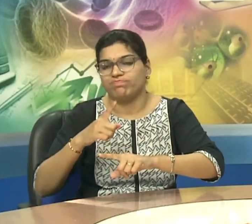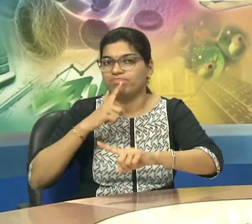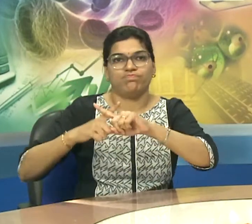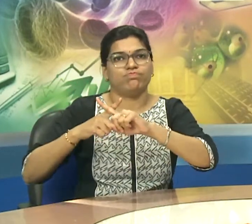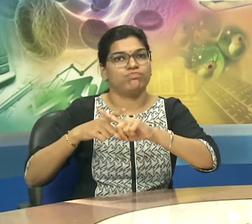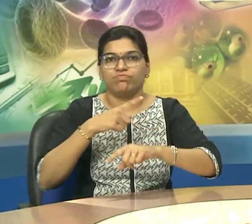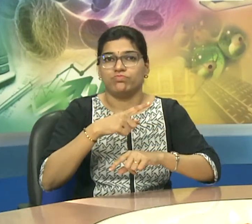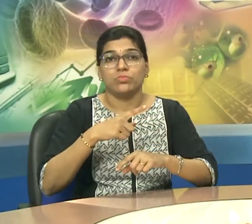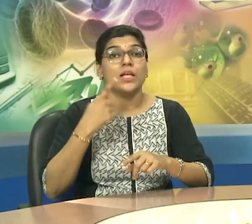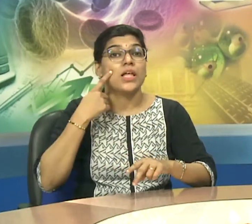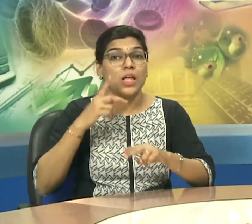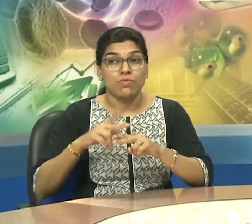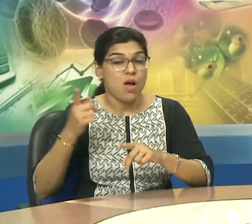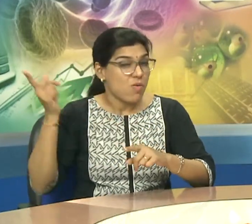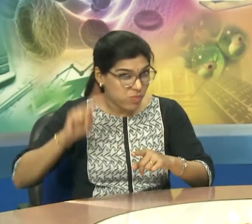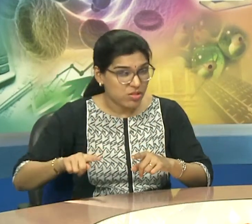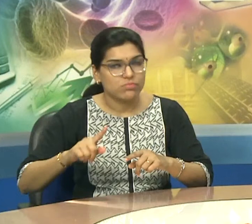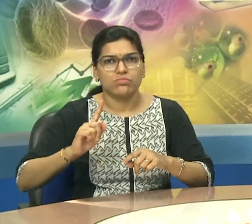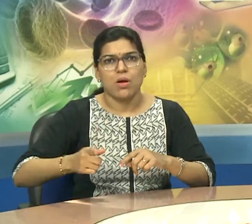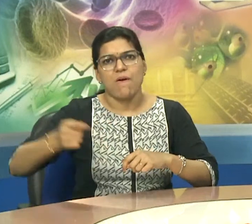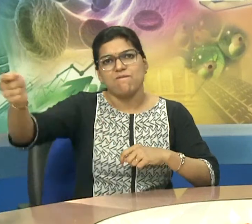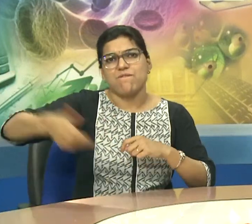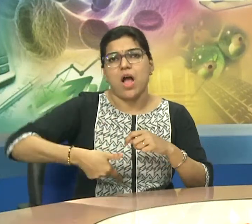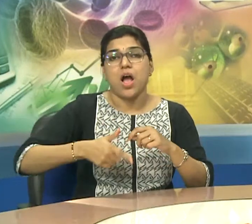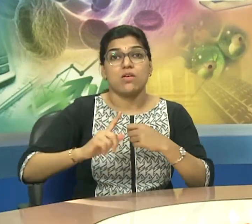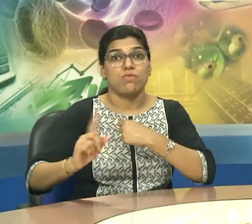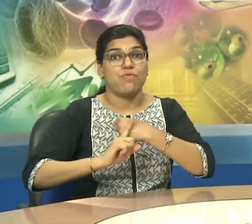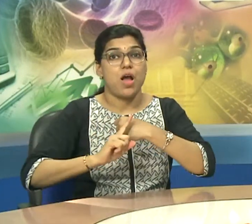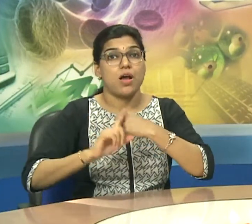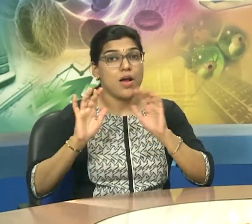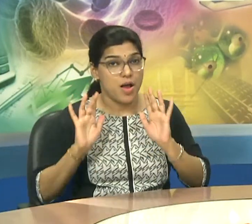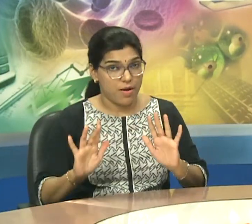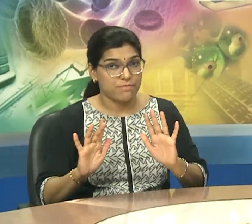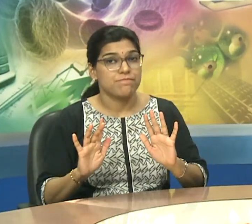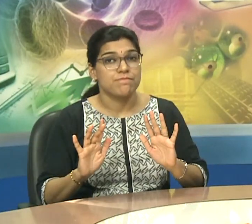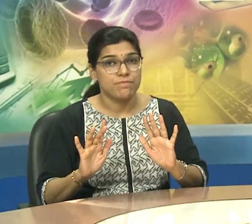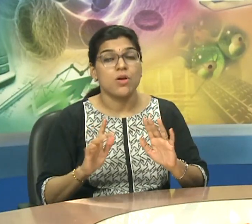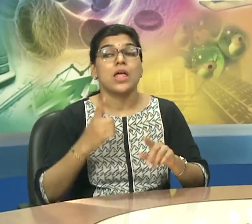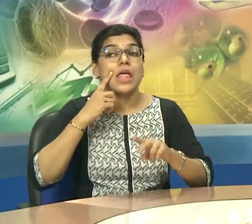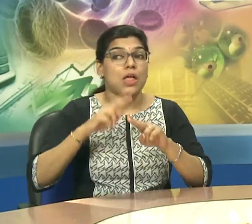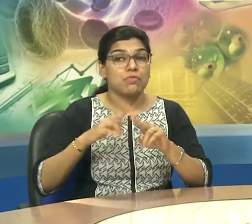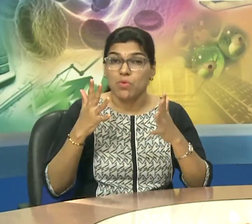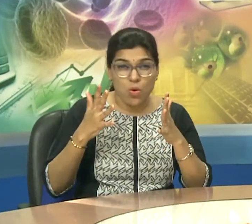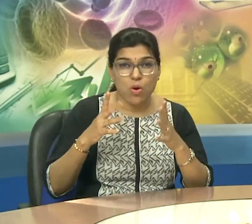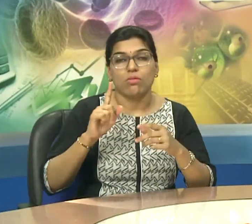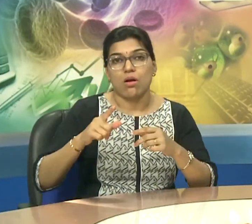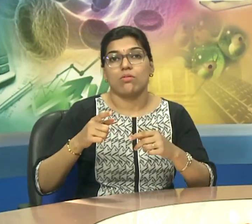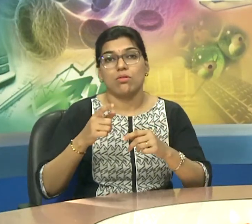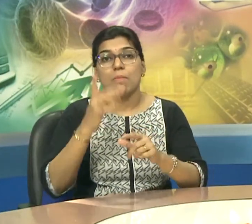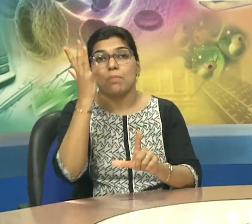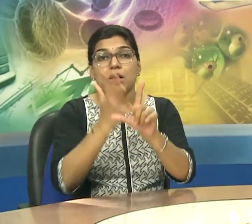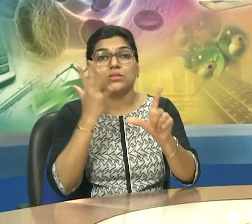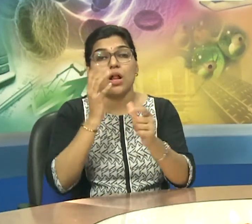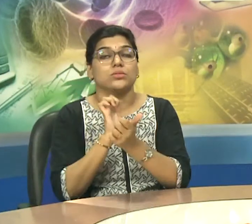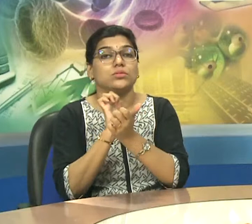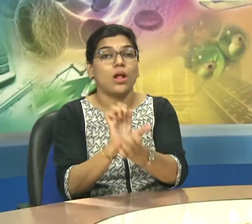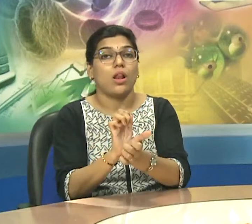So such things are illegal, they are found to be fine, and